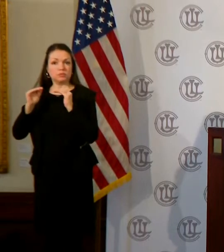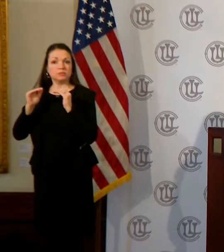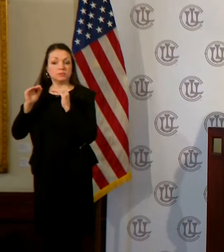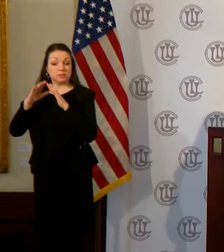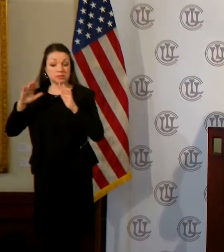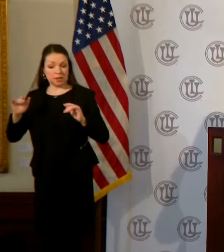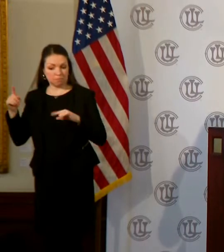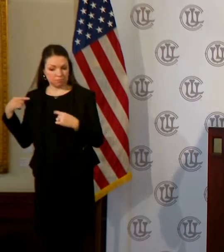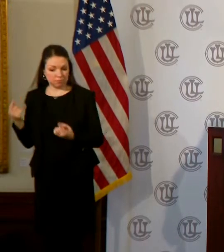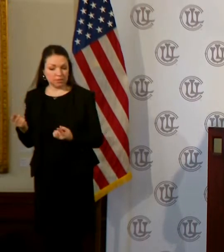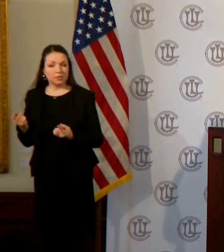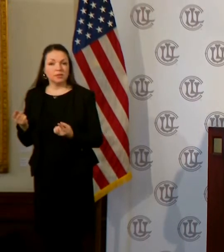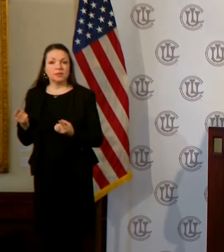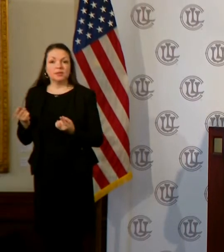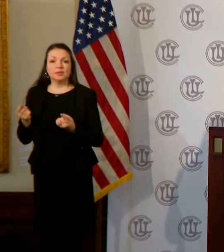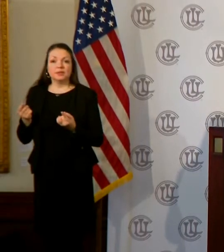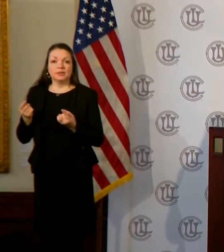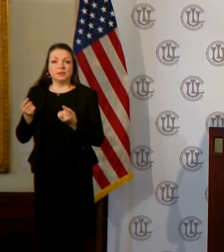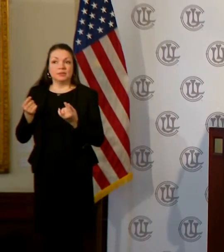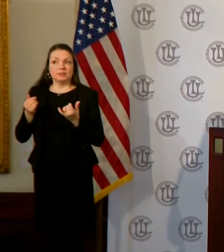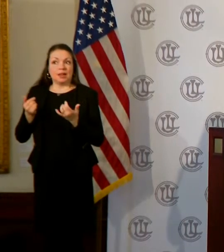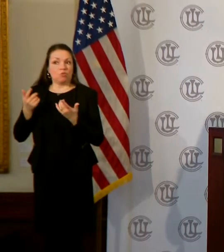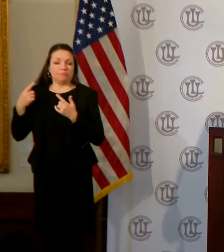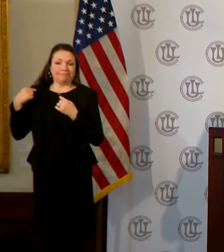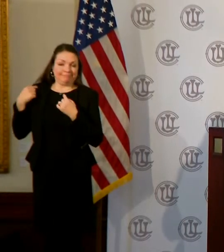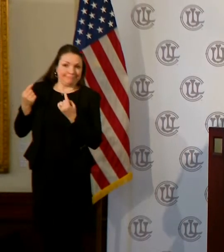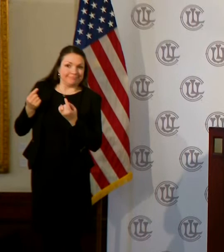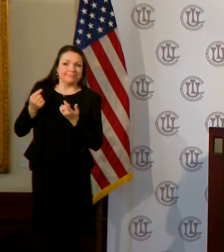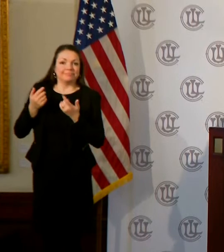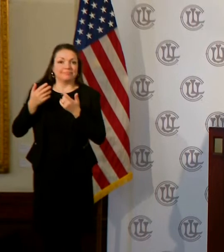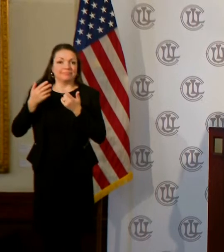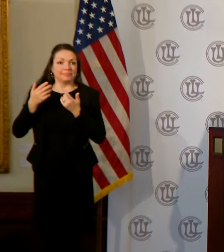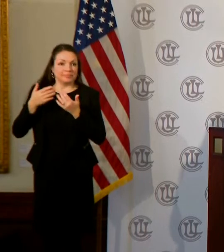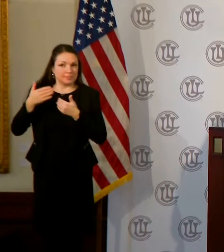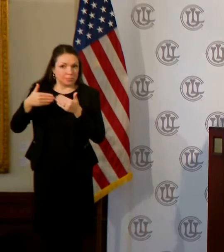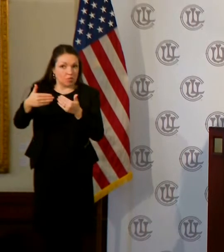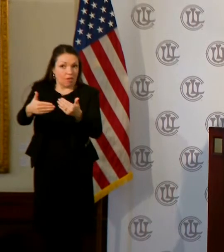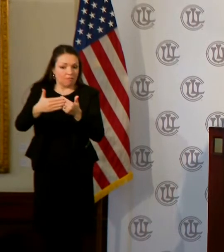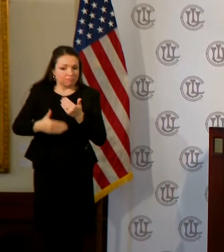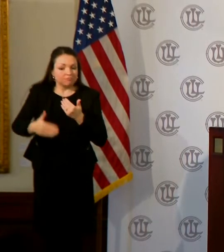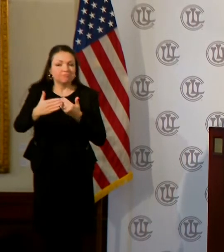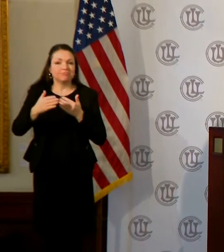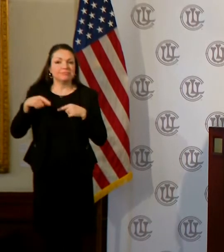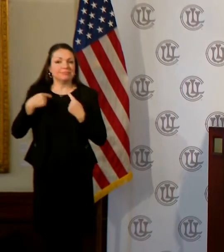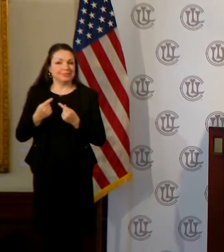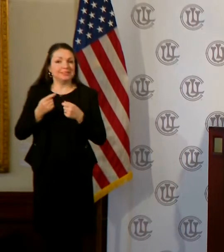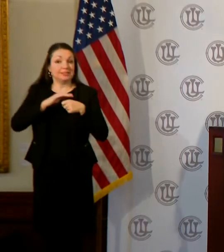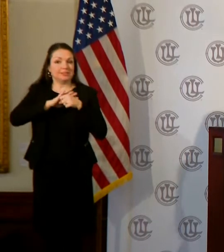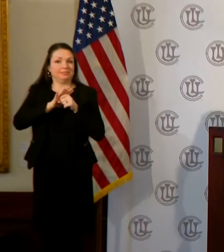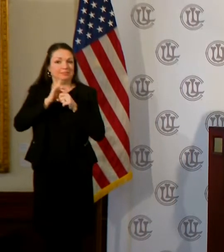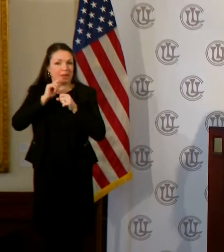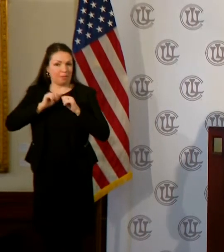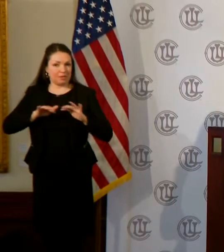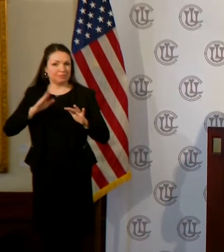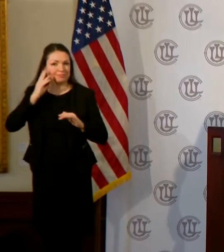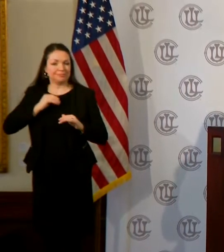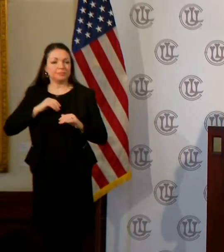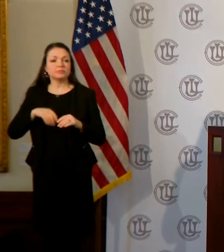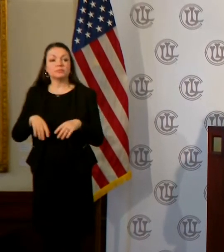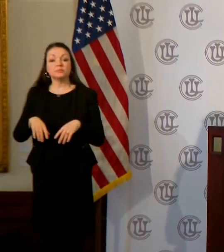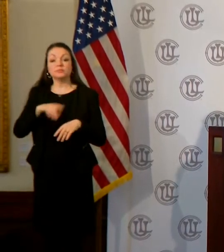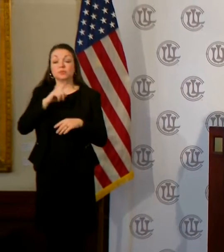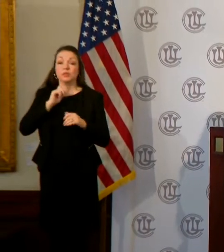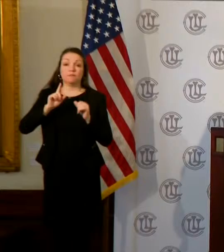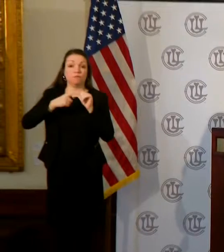of this long pandemic. Kimberly M. Foxx is the first African-American woman to lead the Cook County State's